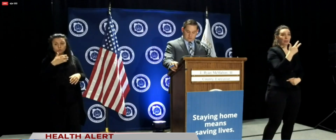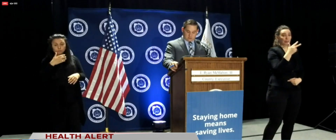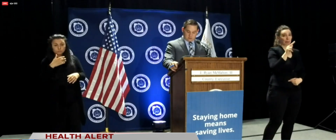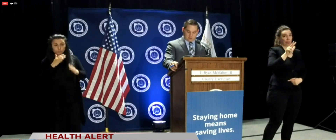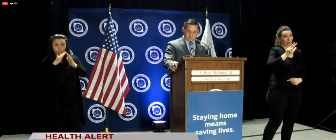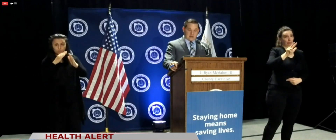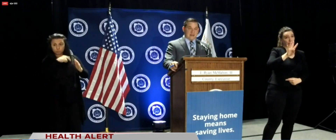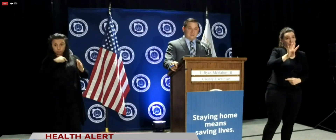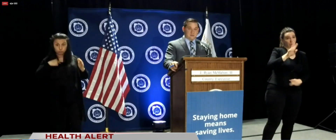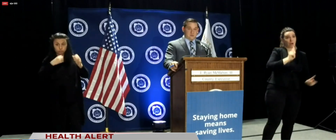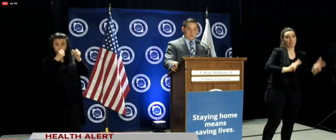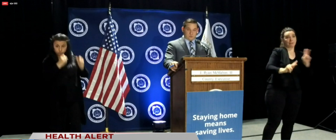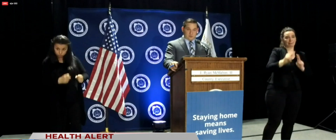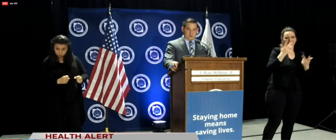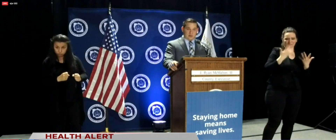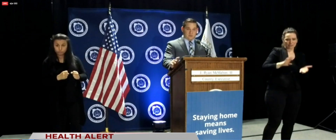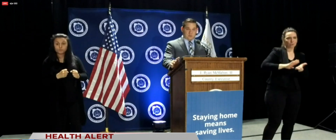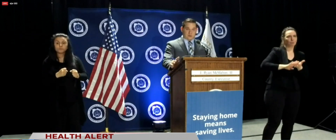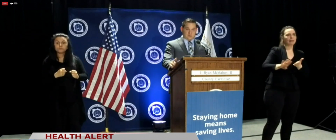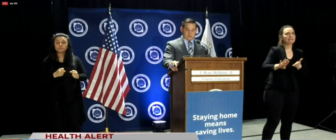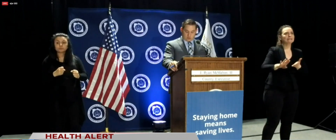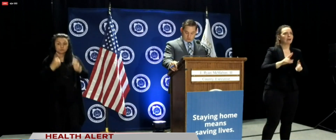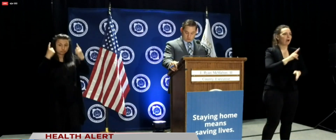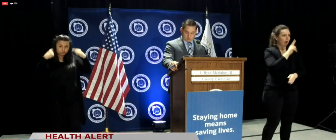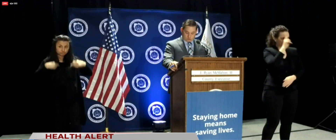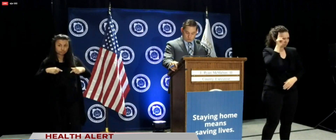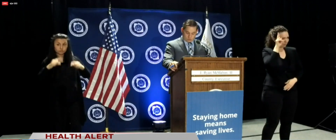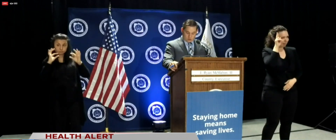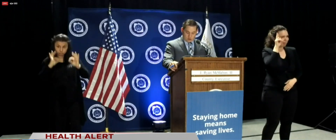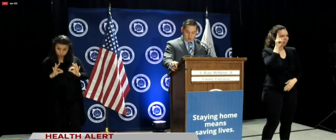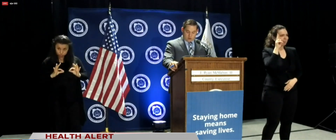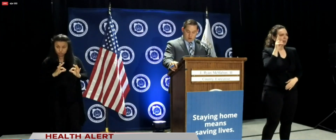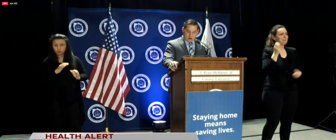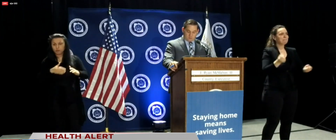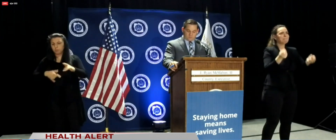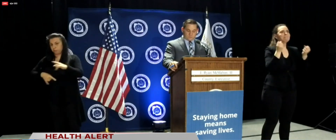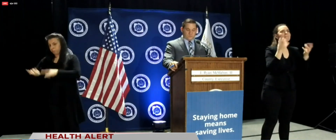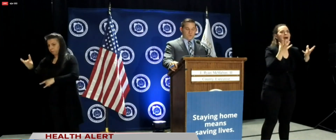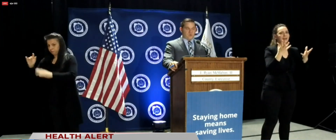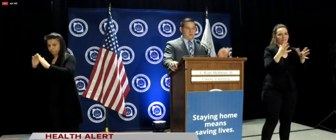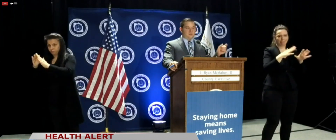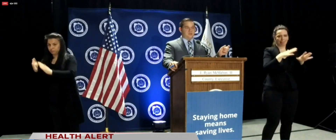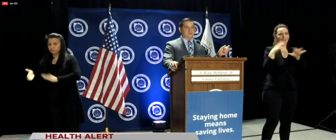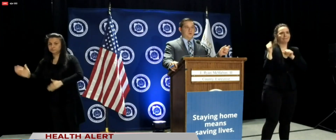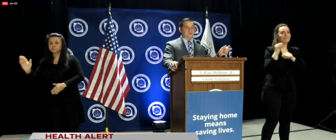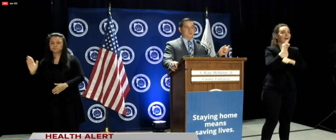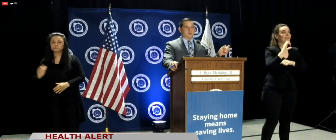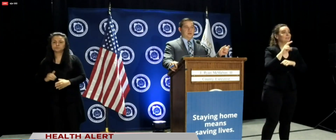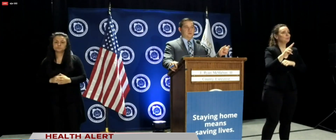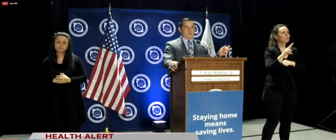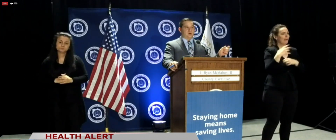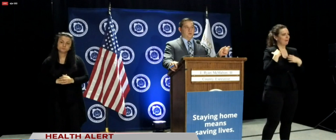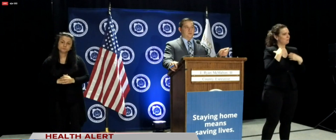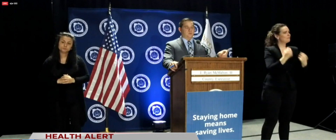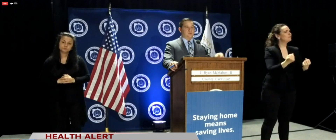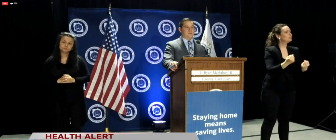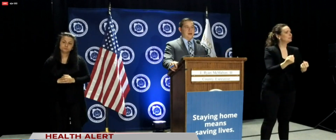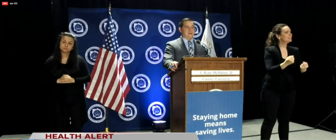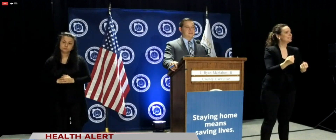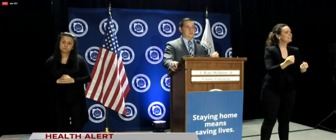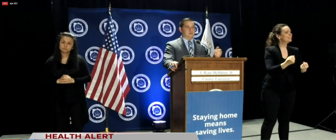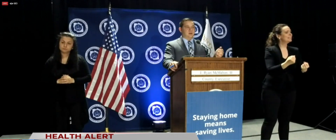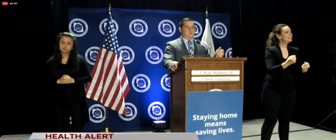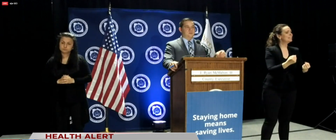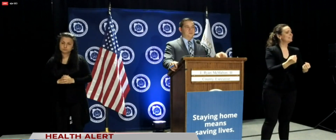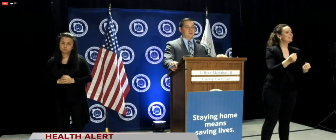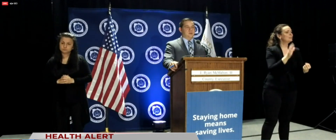did leave the ICUs. I think Andrew might have asked that question too. One of the things, folks, we got to do better with the